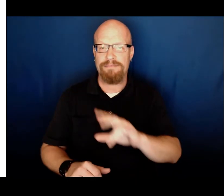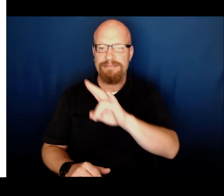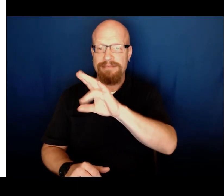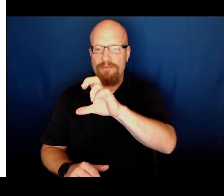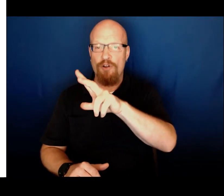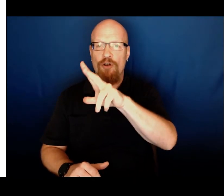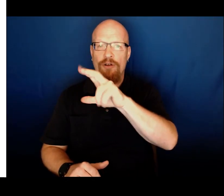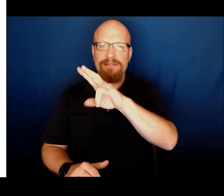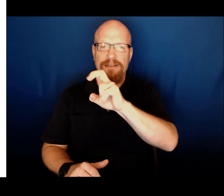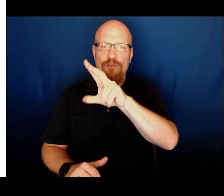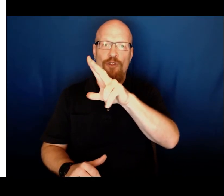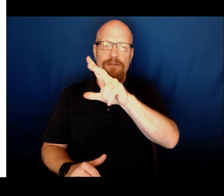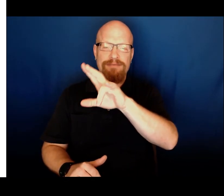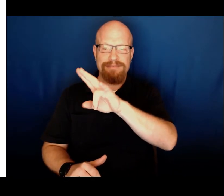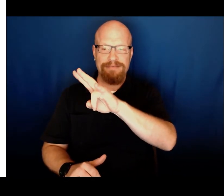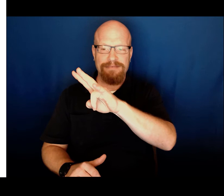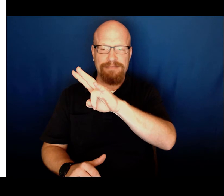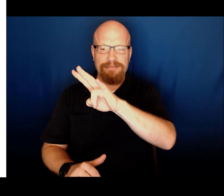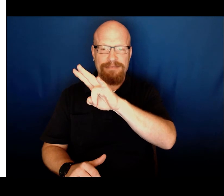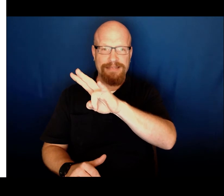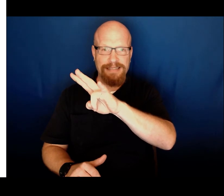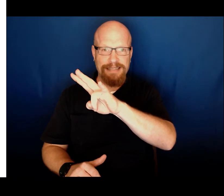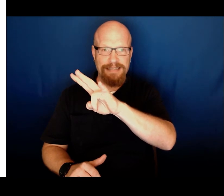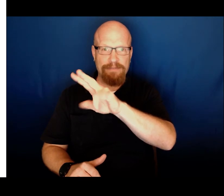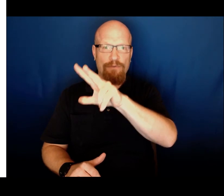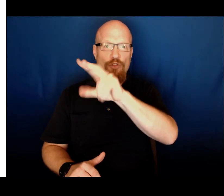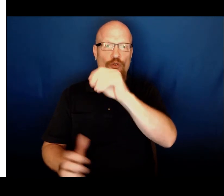these numbers are equivalent.